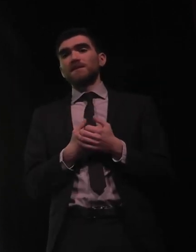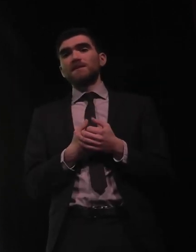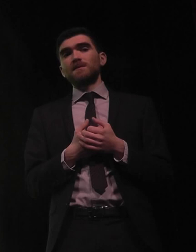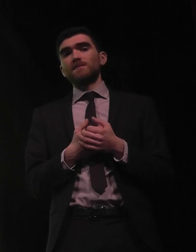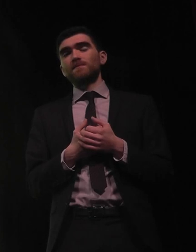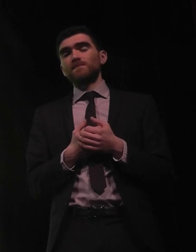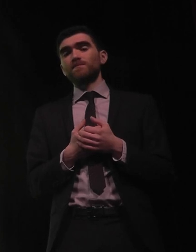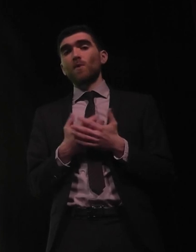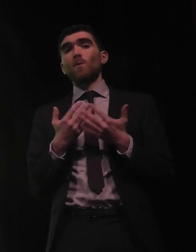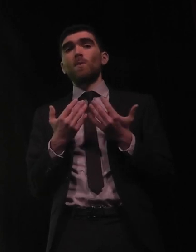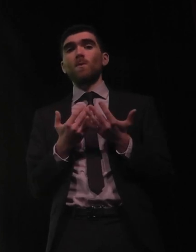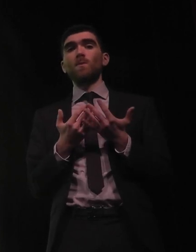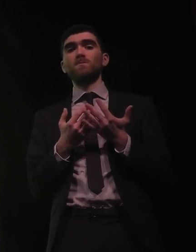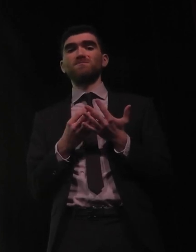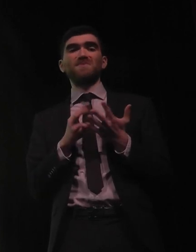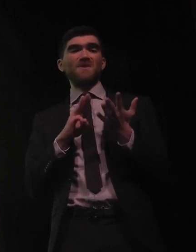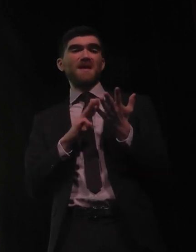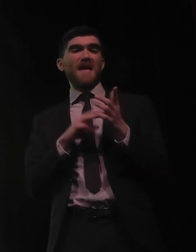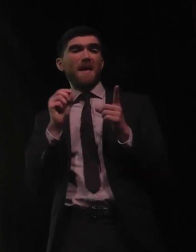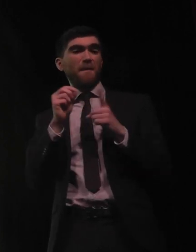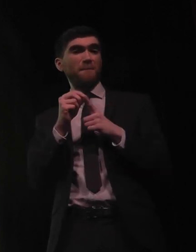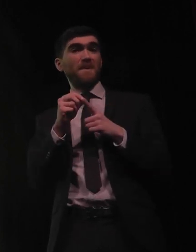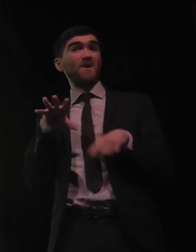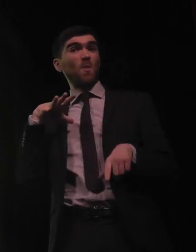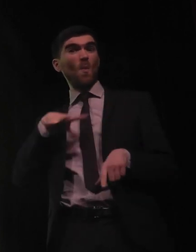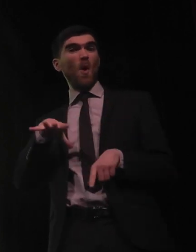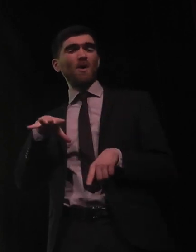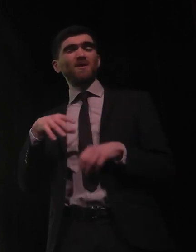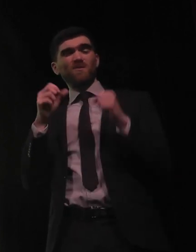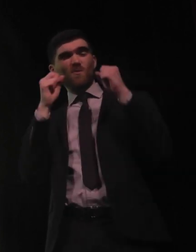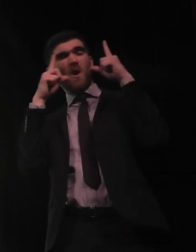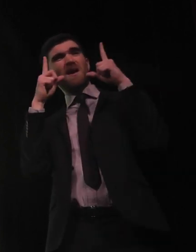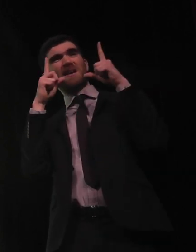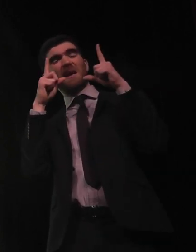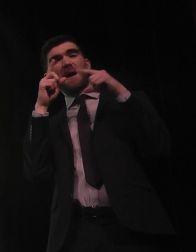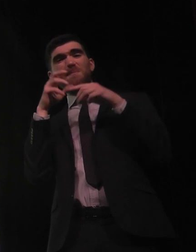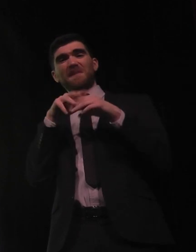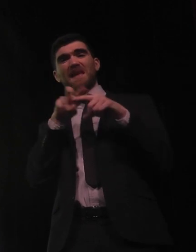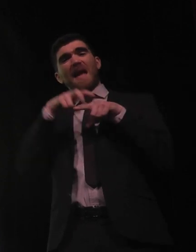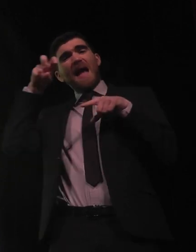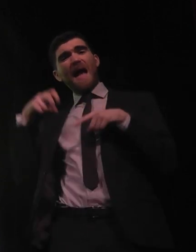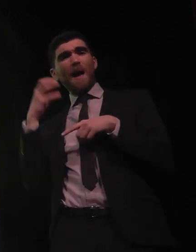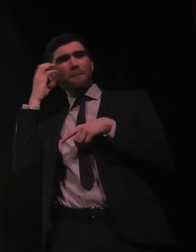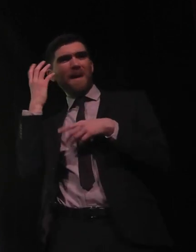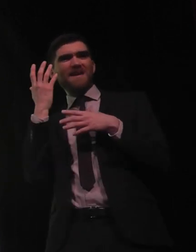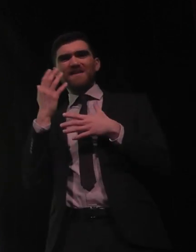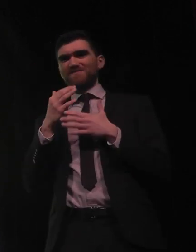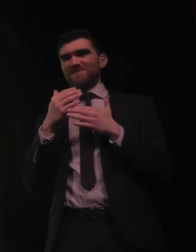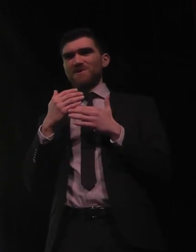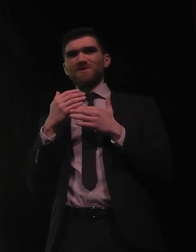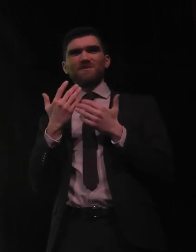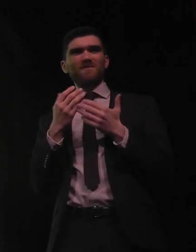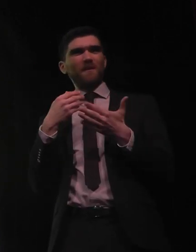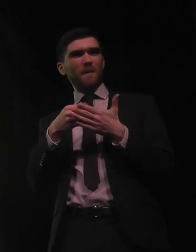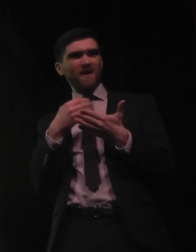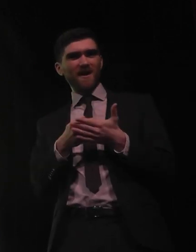Do you want the MPs who won't get out of bed for less than 69k? Cash for access. Cha-ching! What's